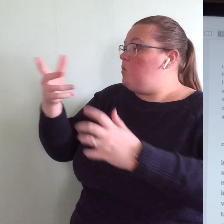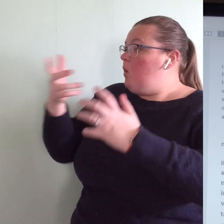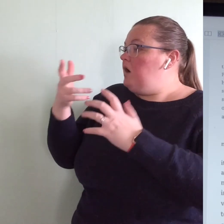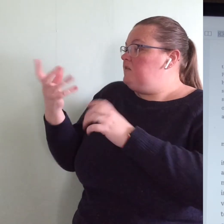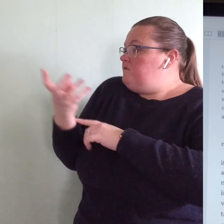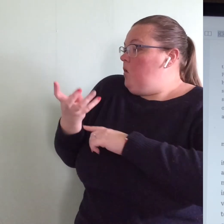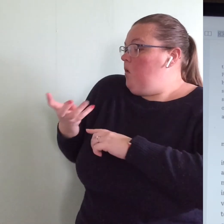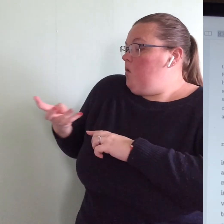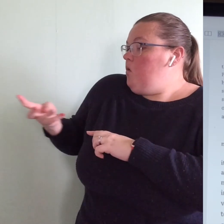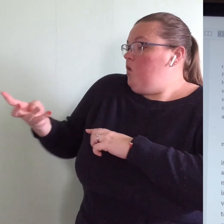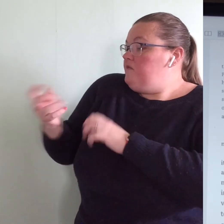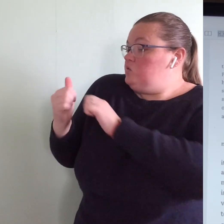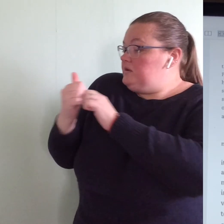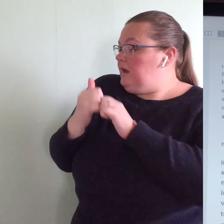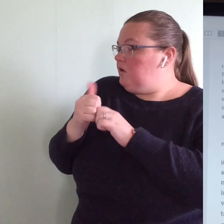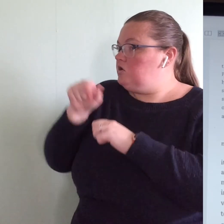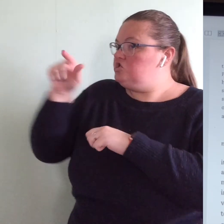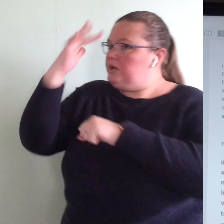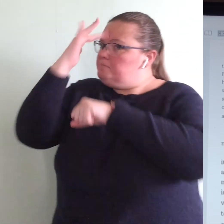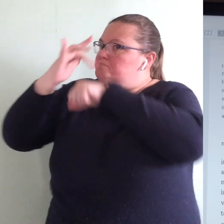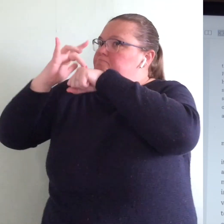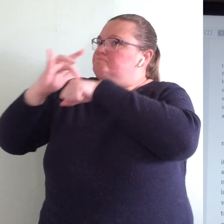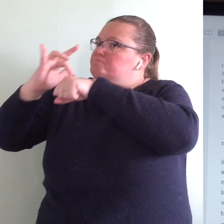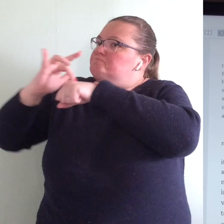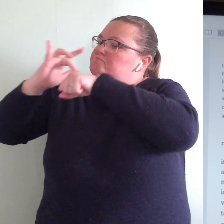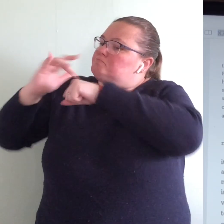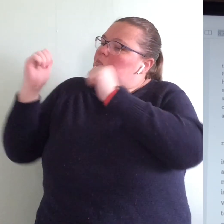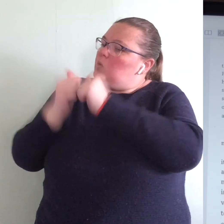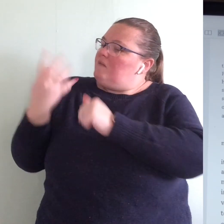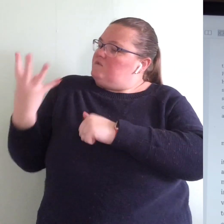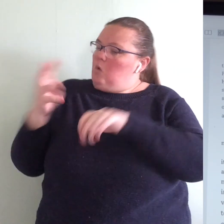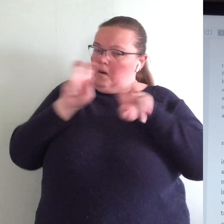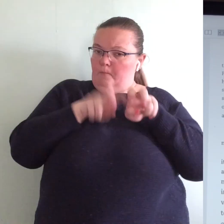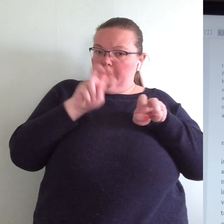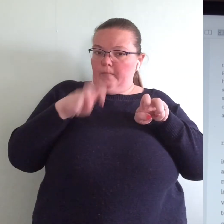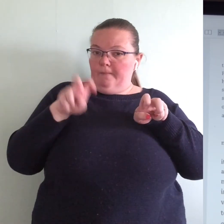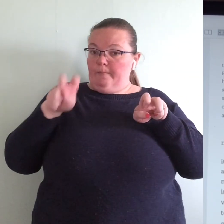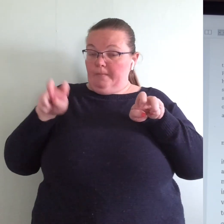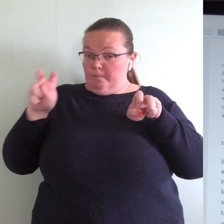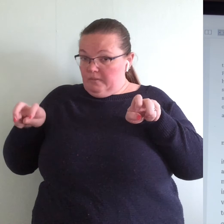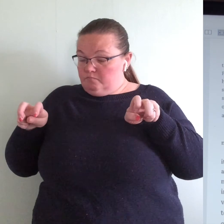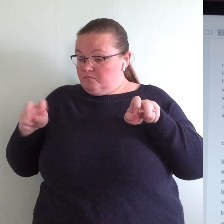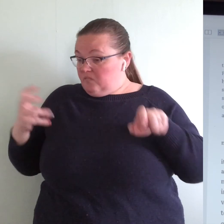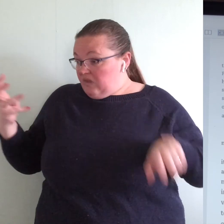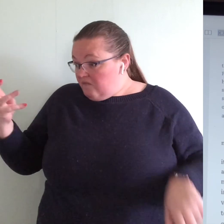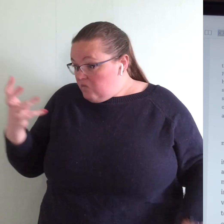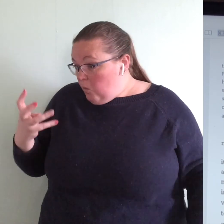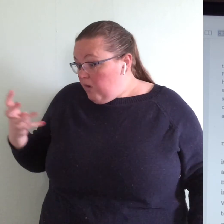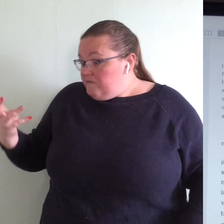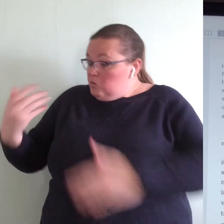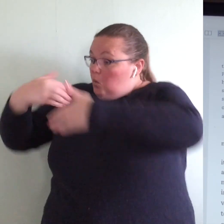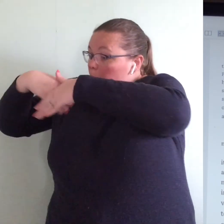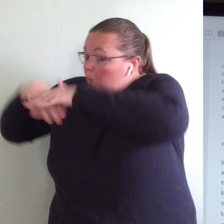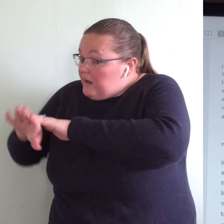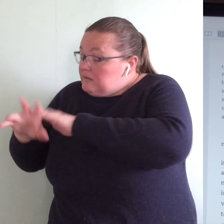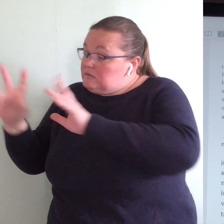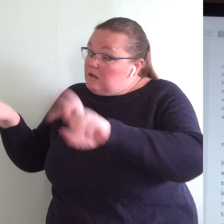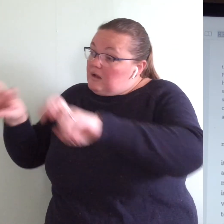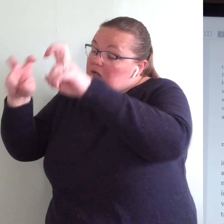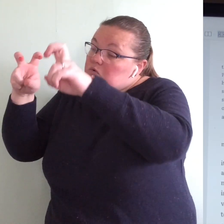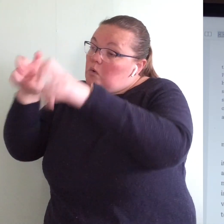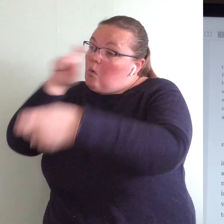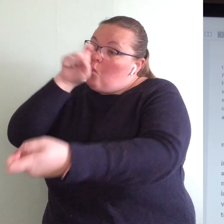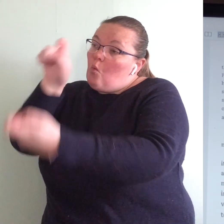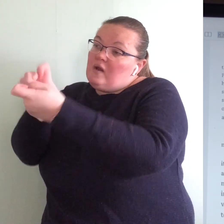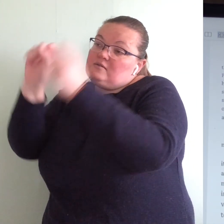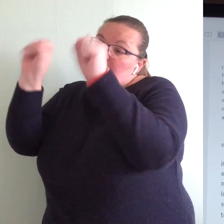thinking all the time of those 4 thrones at Carparavel. Once you were all 4 inside her house, her job would